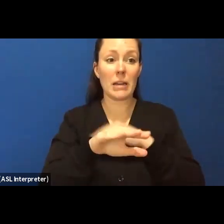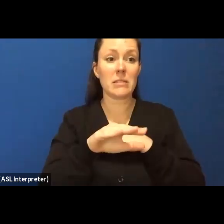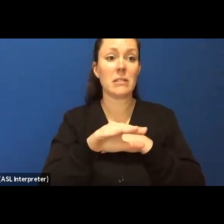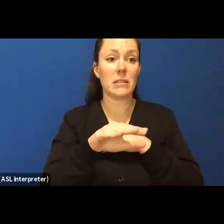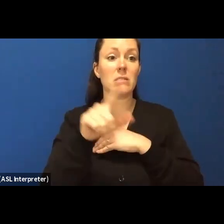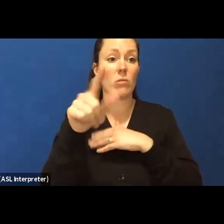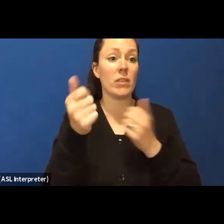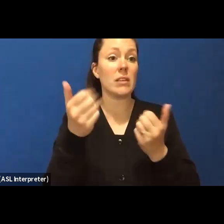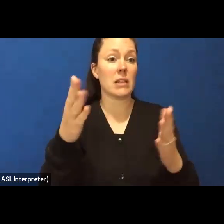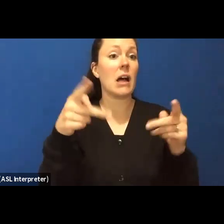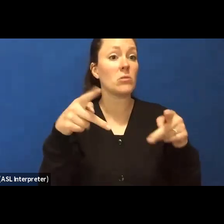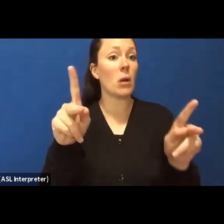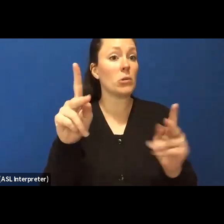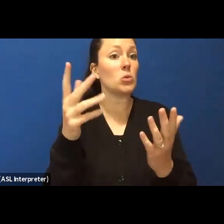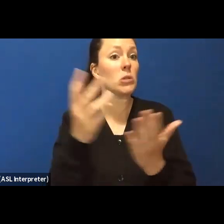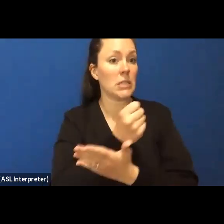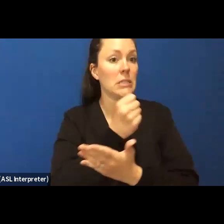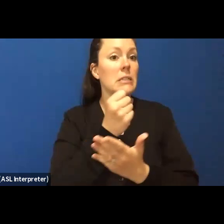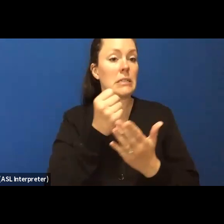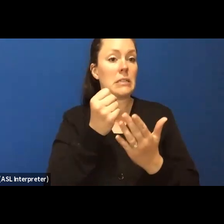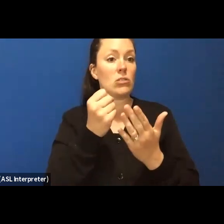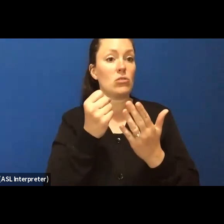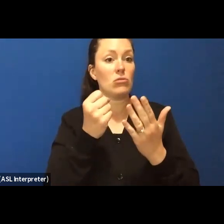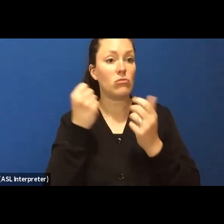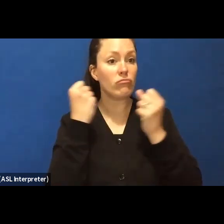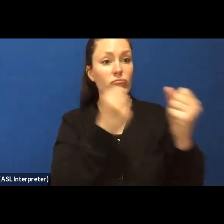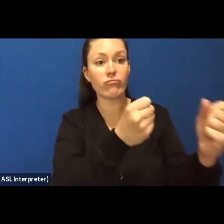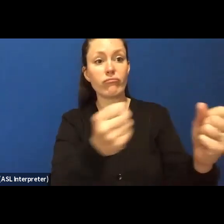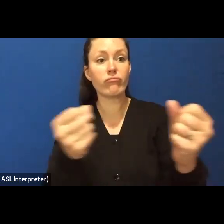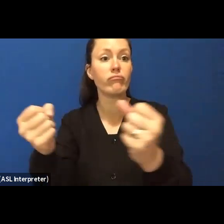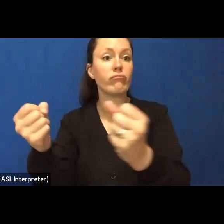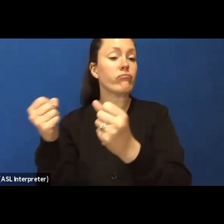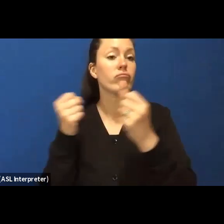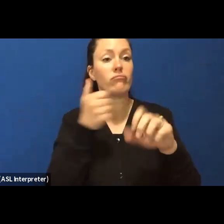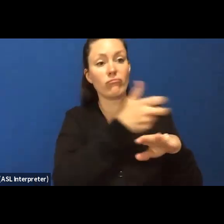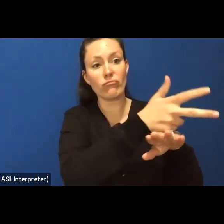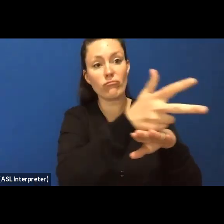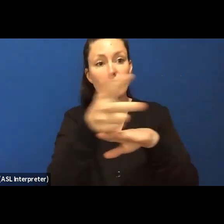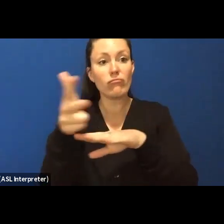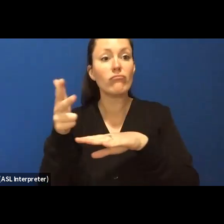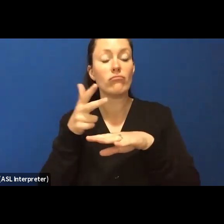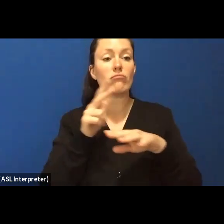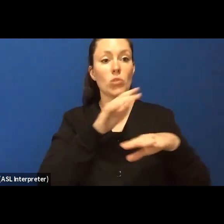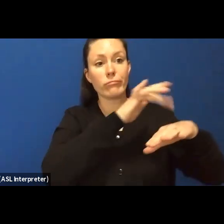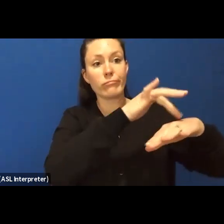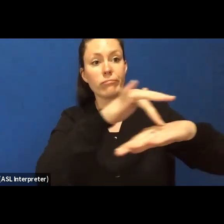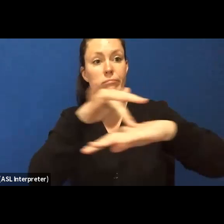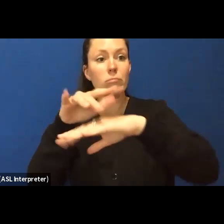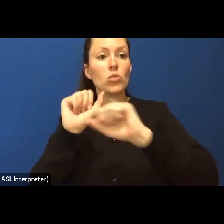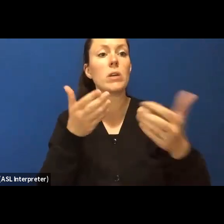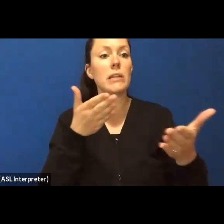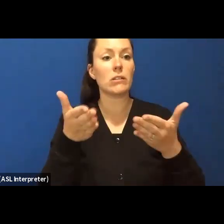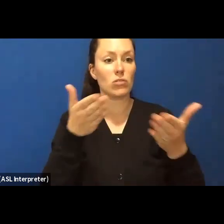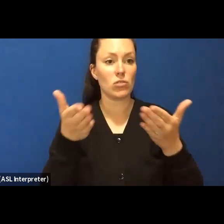opportunity to really go to all parts of our catchment area to make sure that we're able to serve